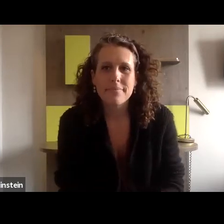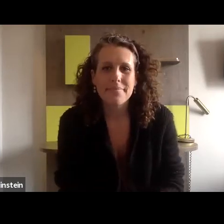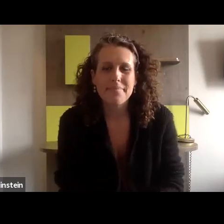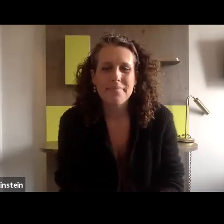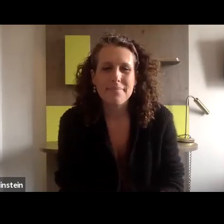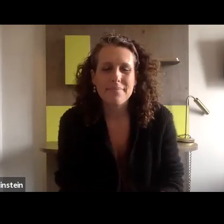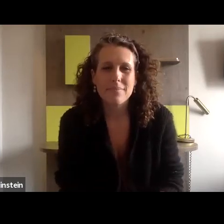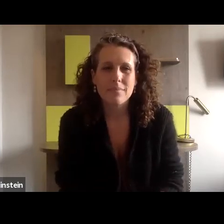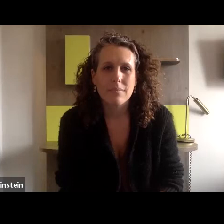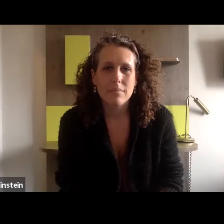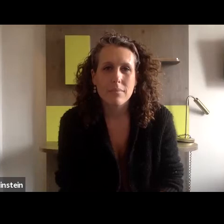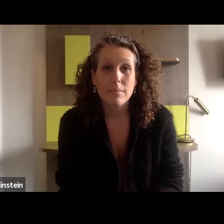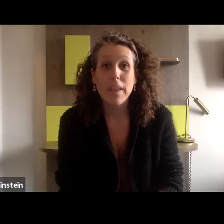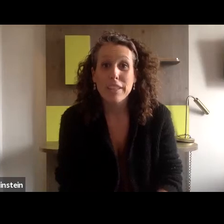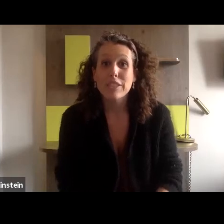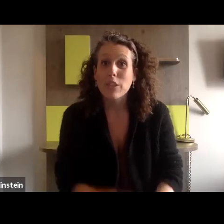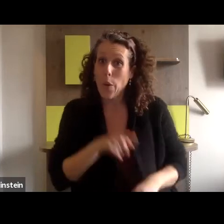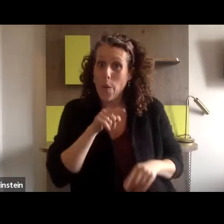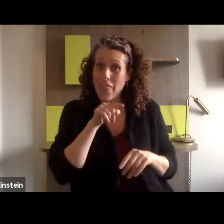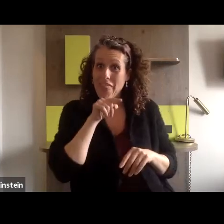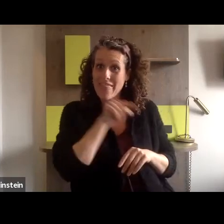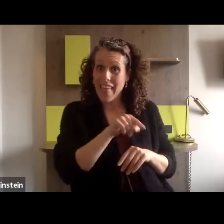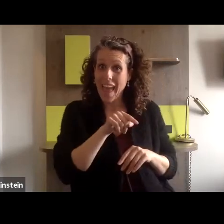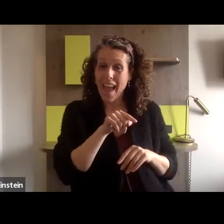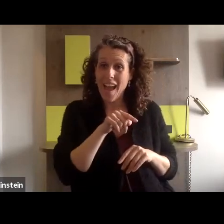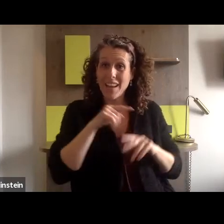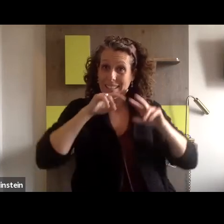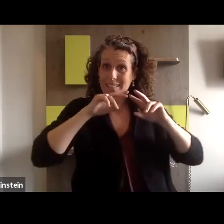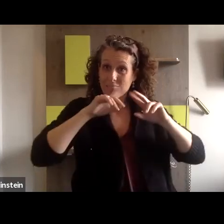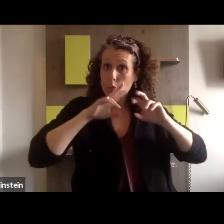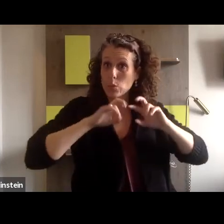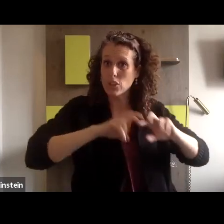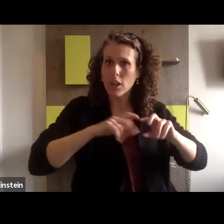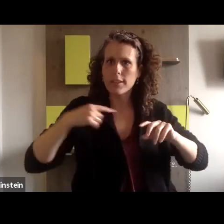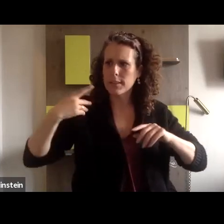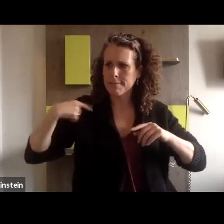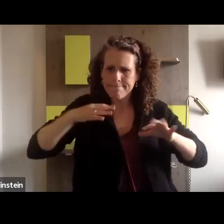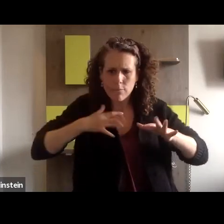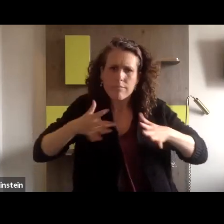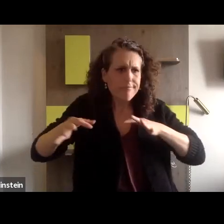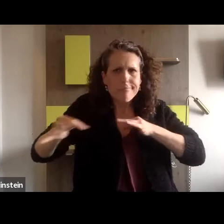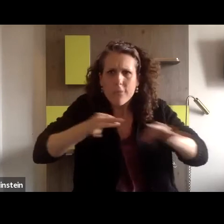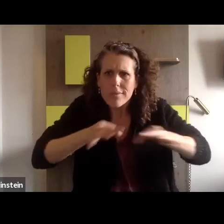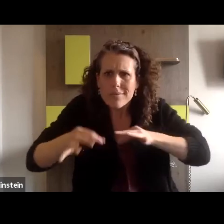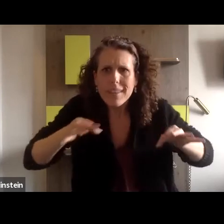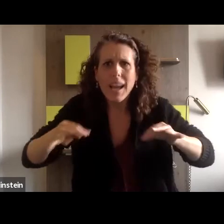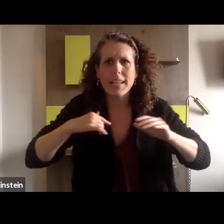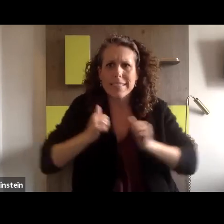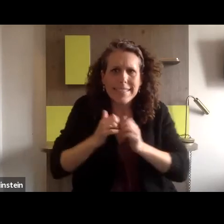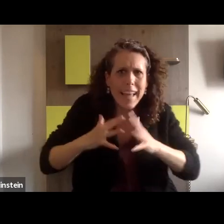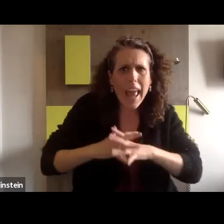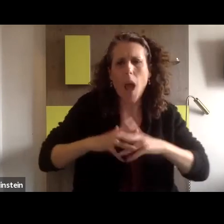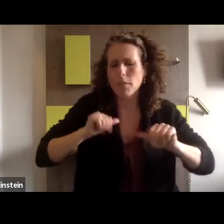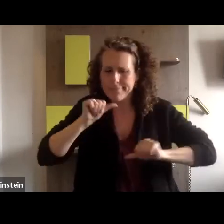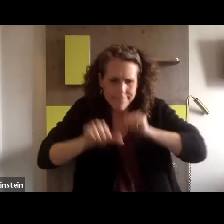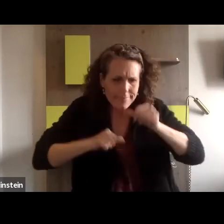But already during the process of actually planning the study, about conducting it, we realized it's more